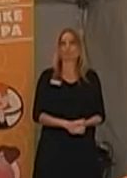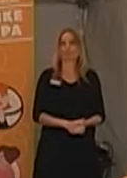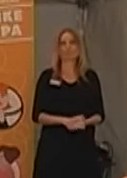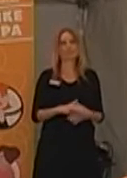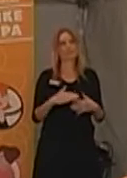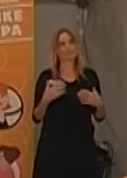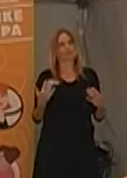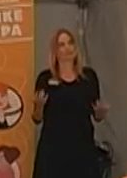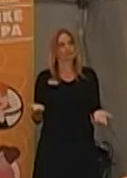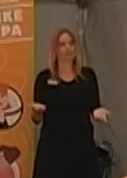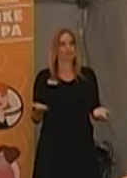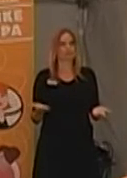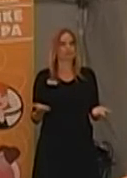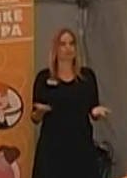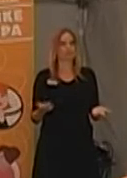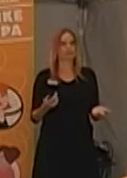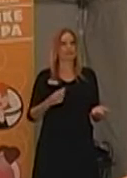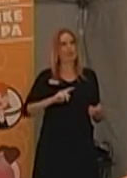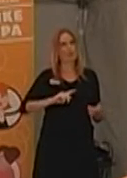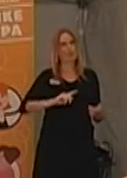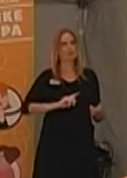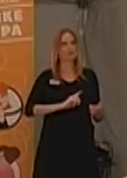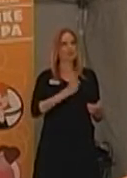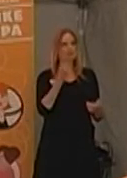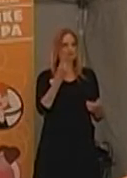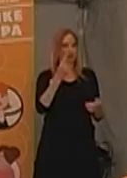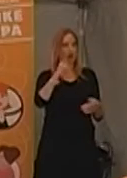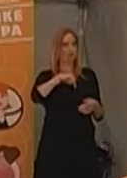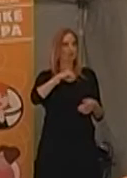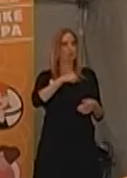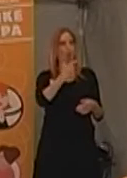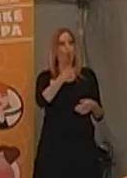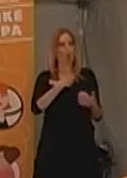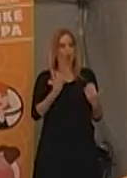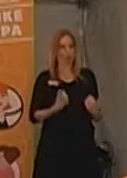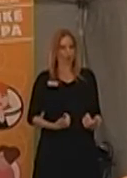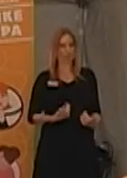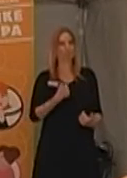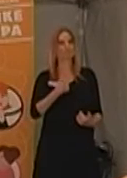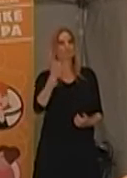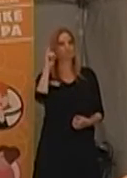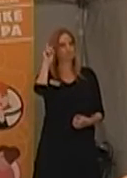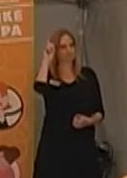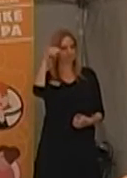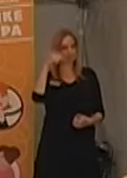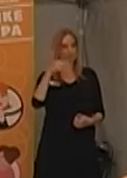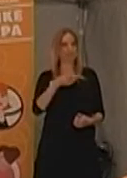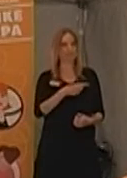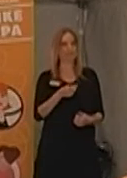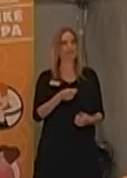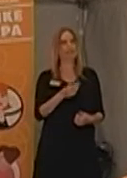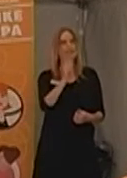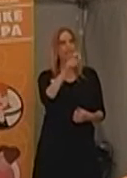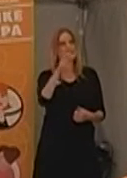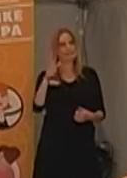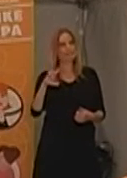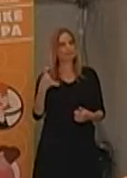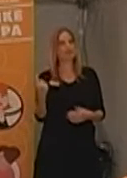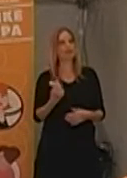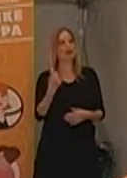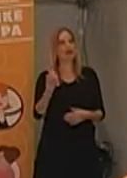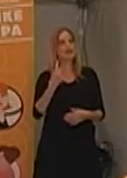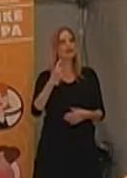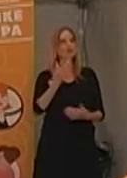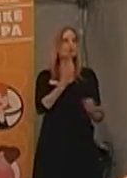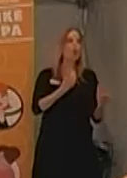Well, as a social psychologist, I know that humans are not only